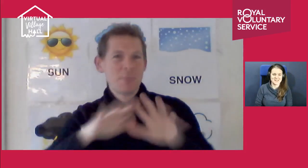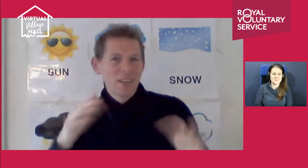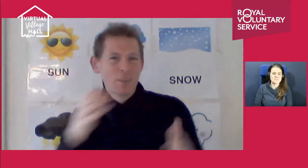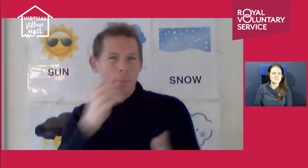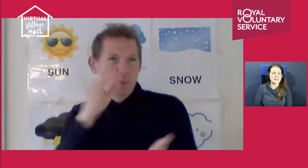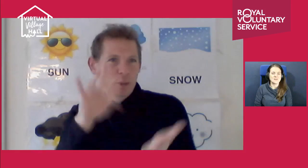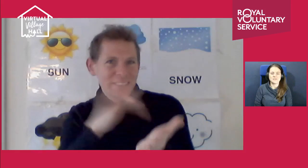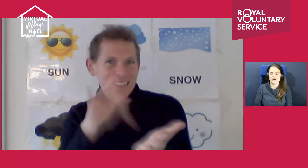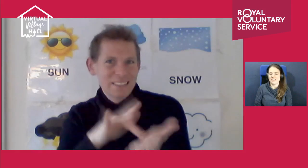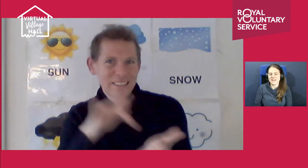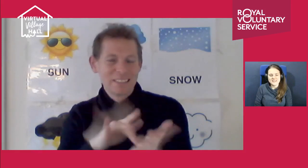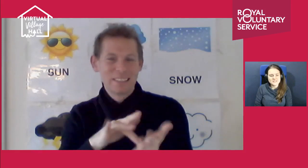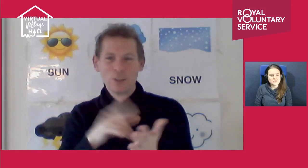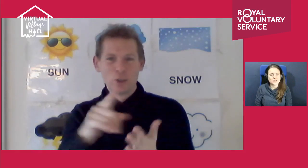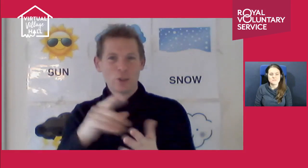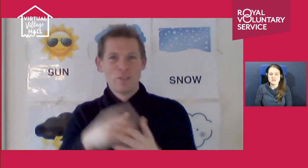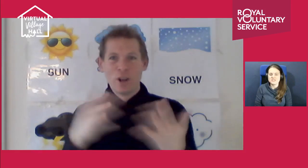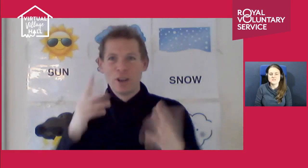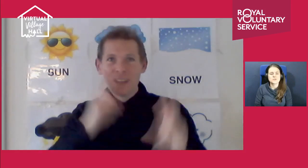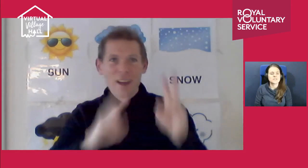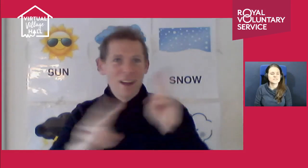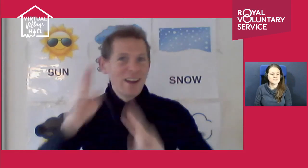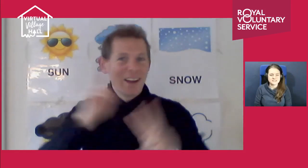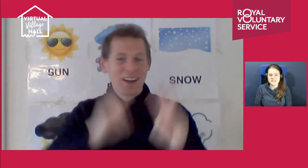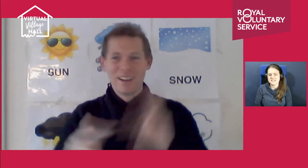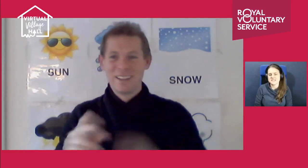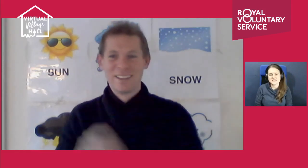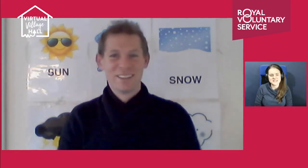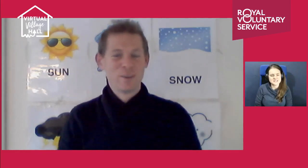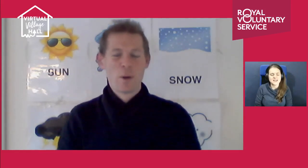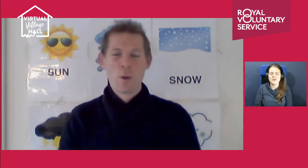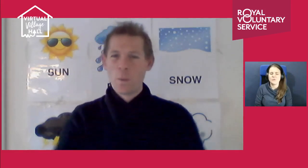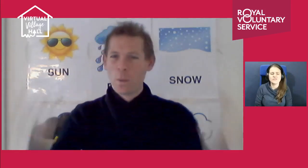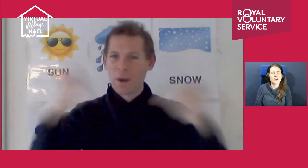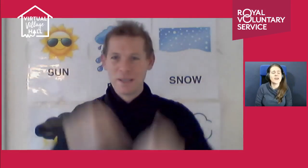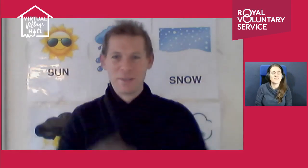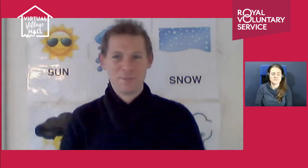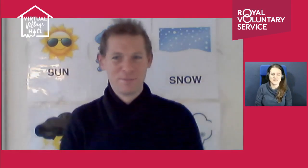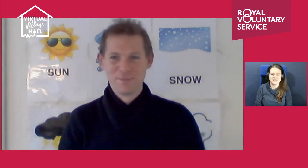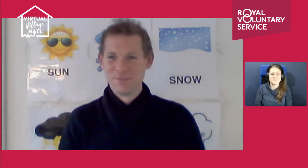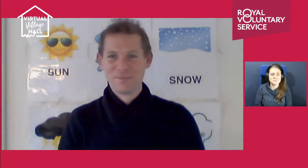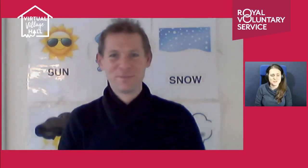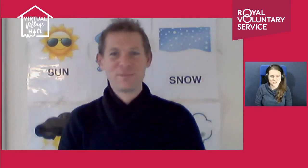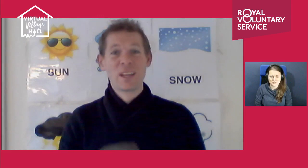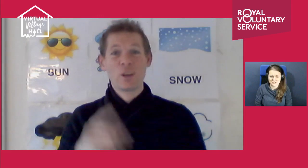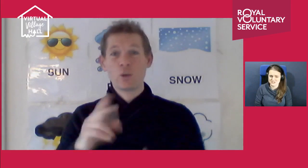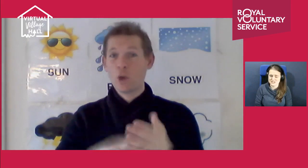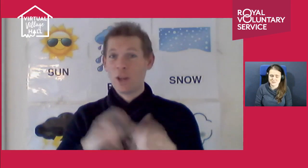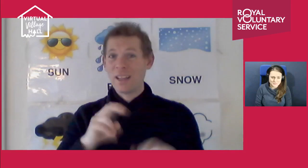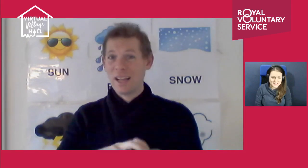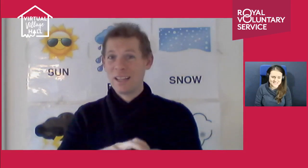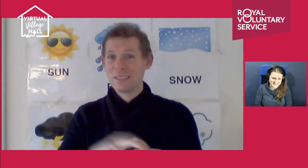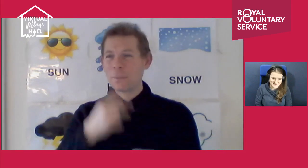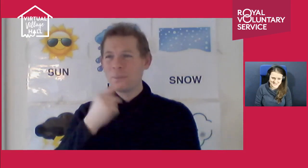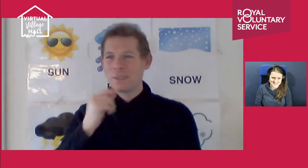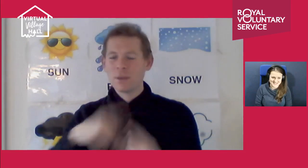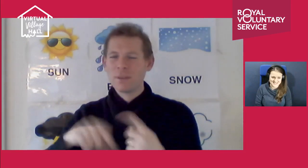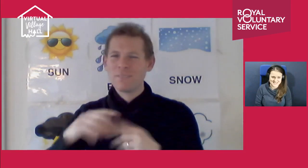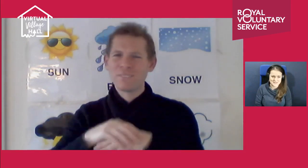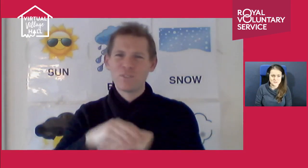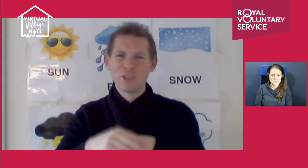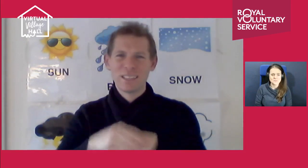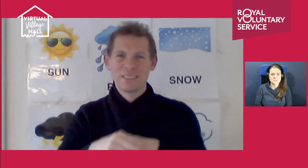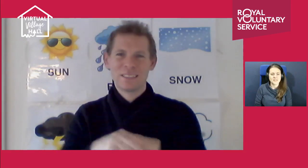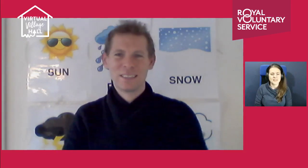country. We've got the hills, we've got the mountains, we've got the cities, the seas. Oh, we've got everything. It's beautiful. Just come and see Northern